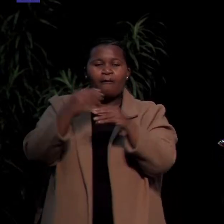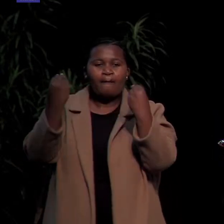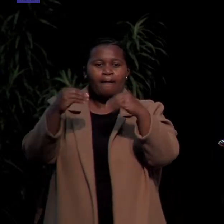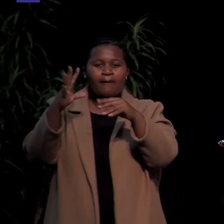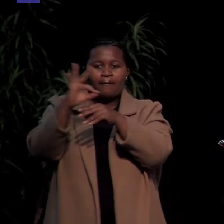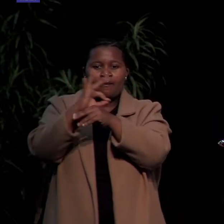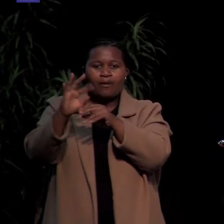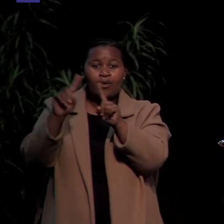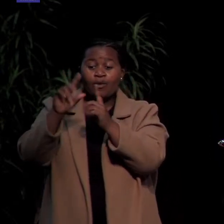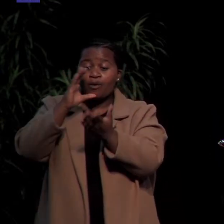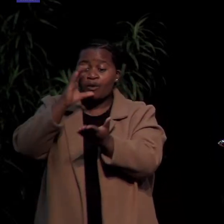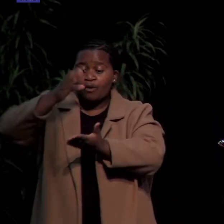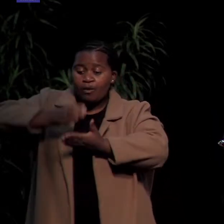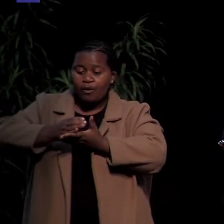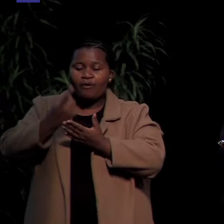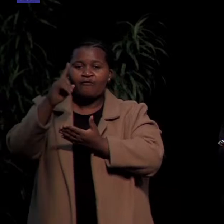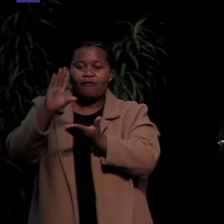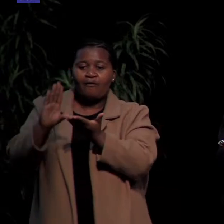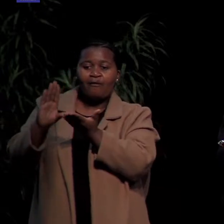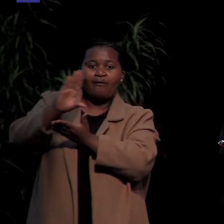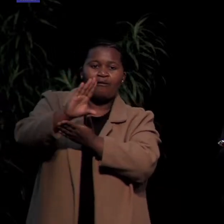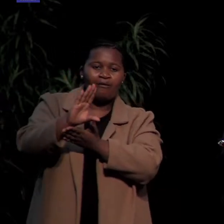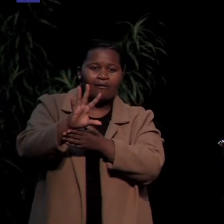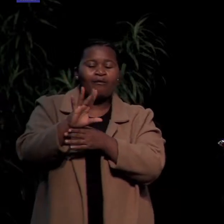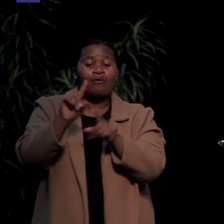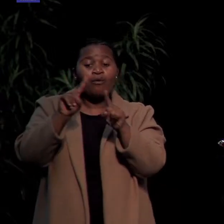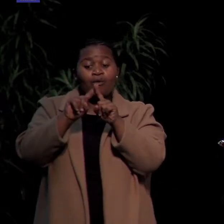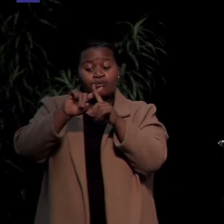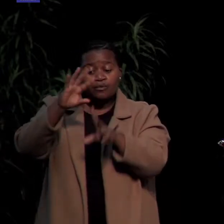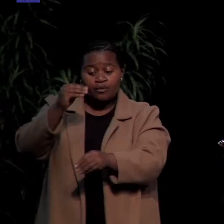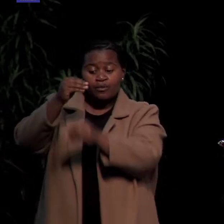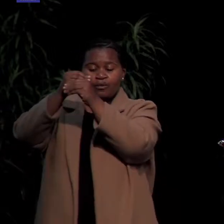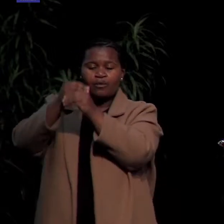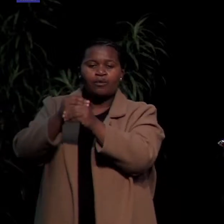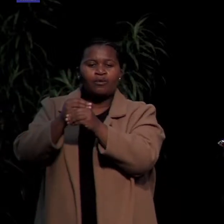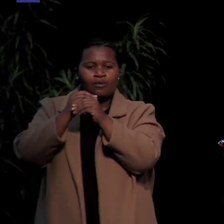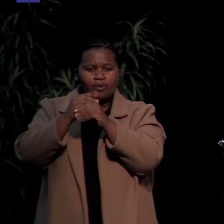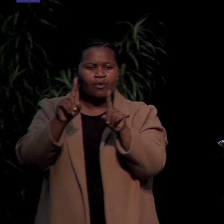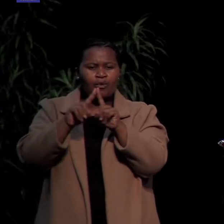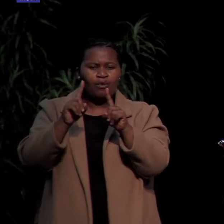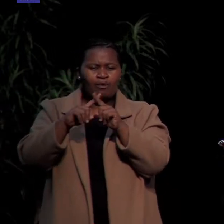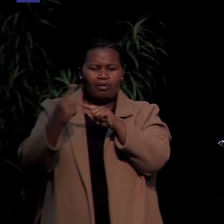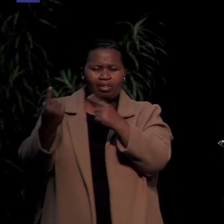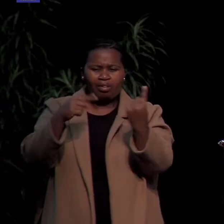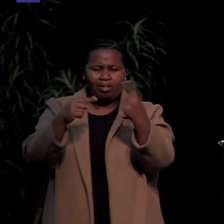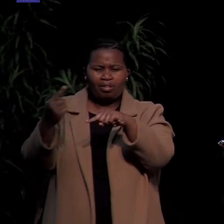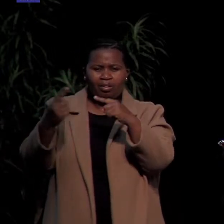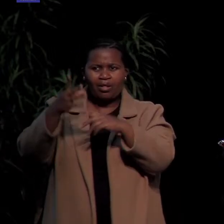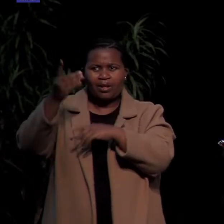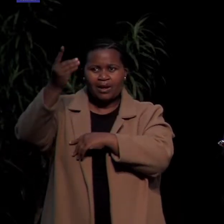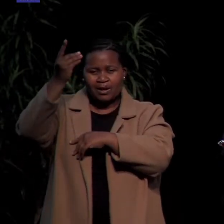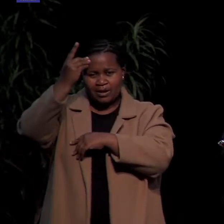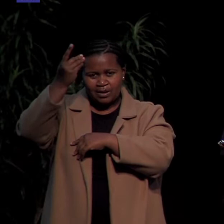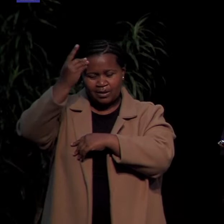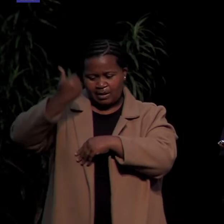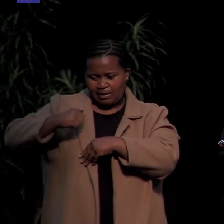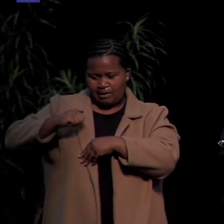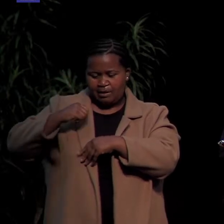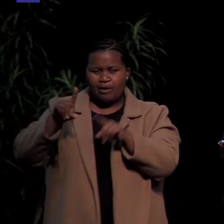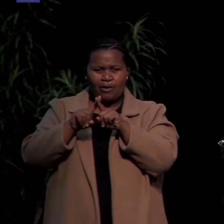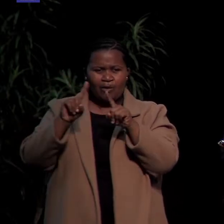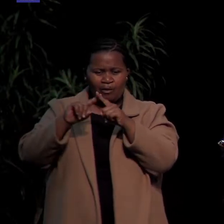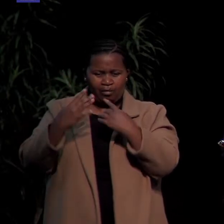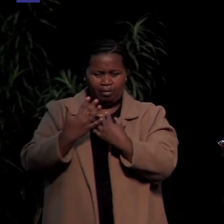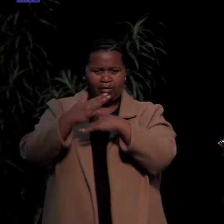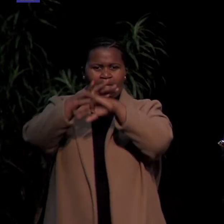and the confirmation of the funding thereof. In addition, there is disagreement between the city and the Department of Transport on the